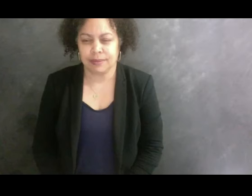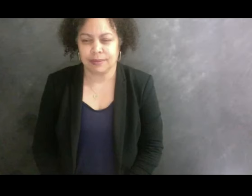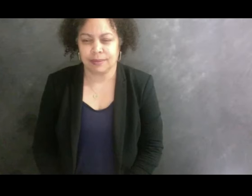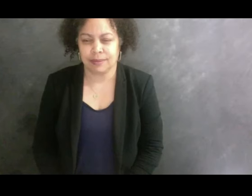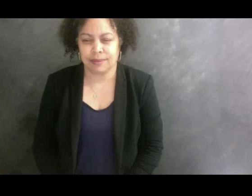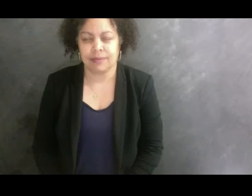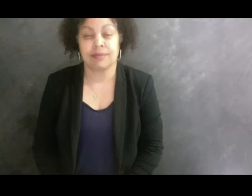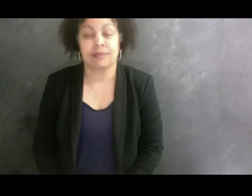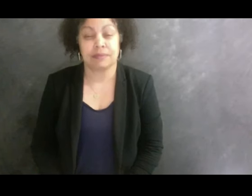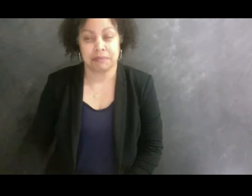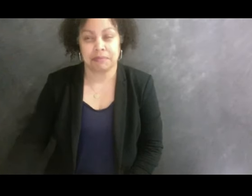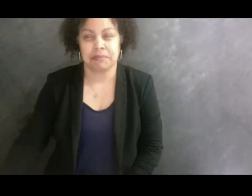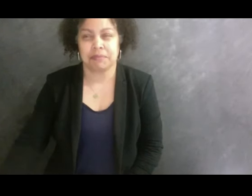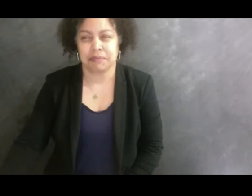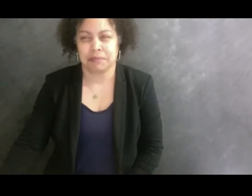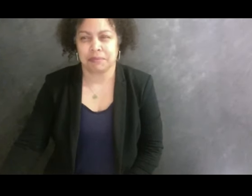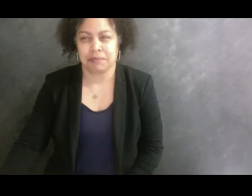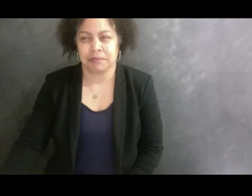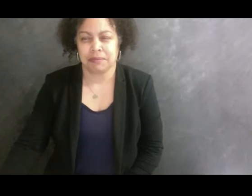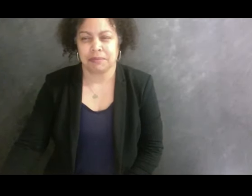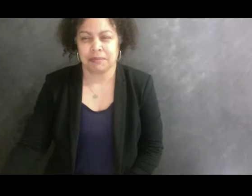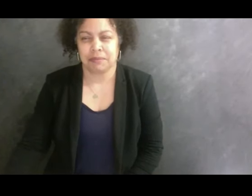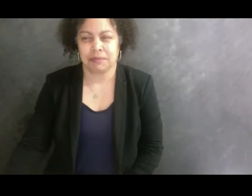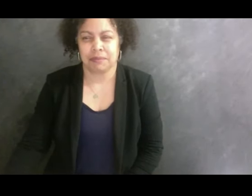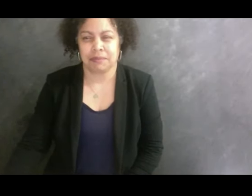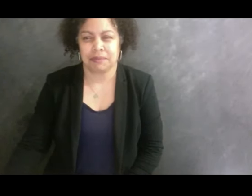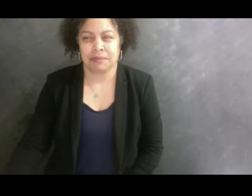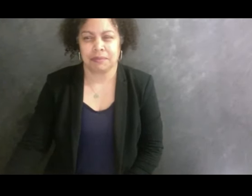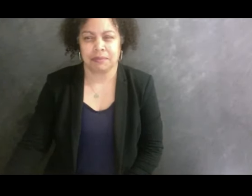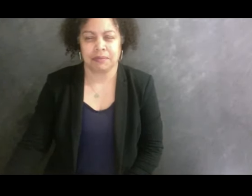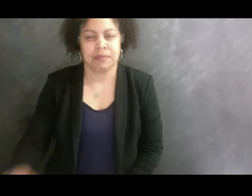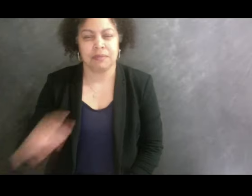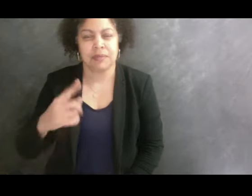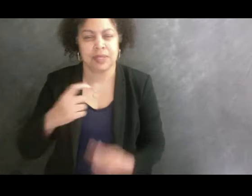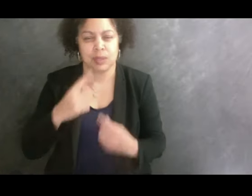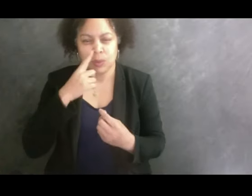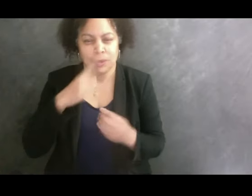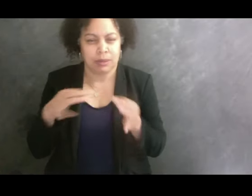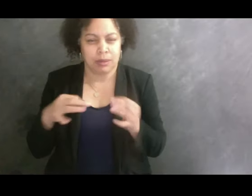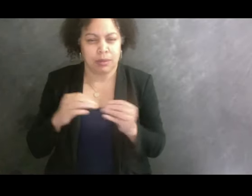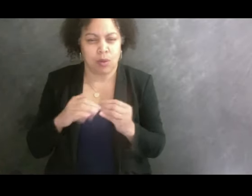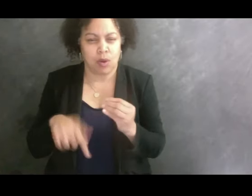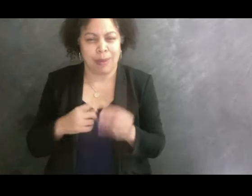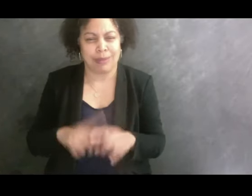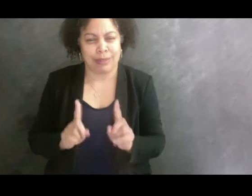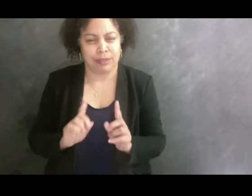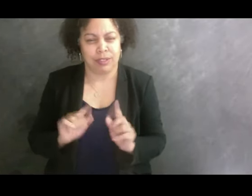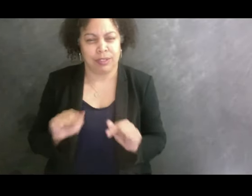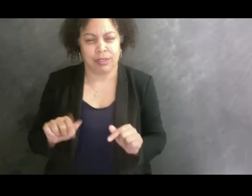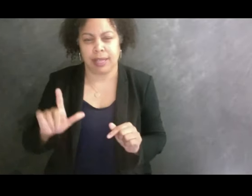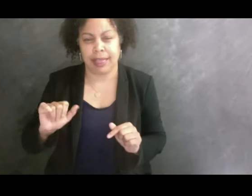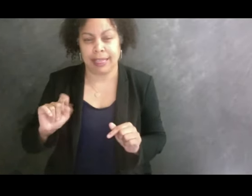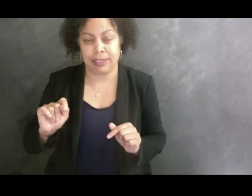Oh, here's a good question. Can I speak to the difference between literary arts, the literary category for us with the Creative Capital